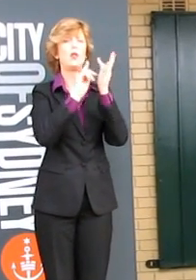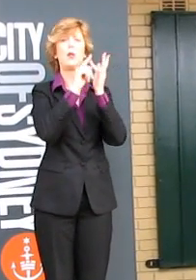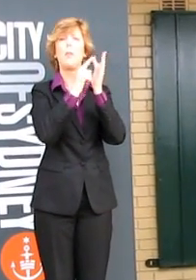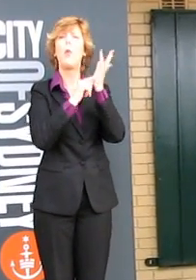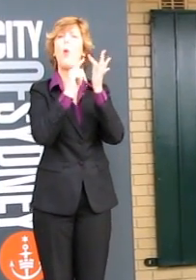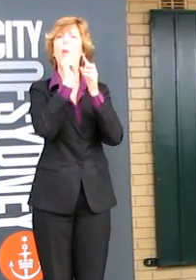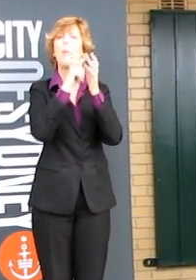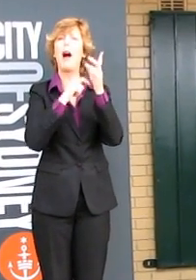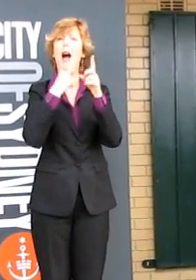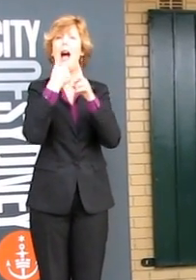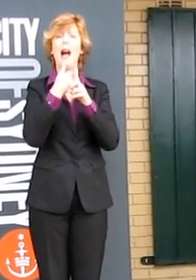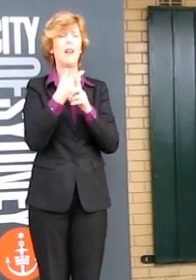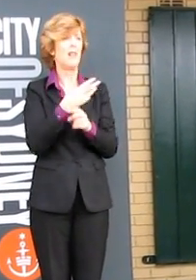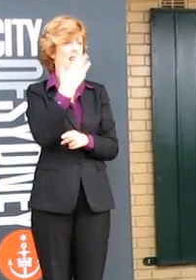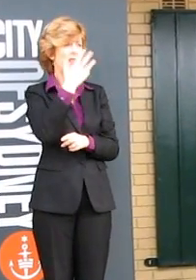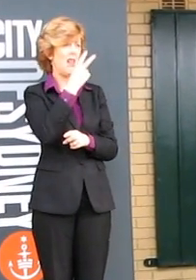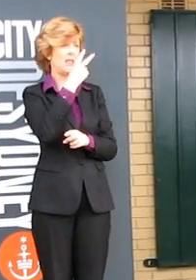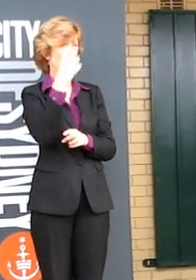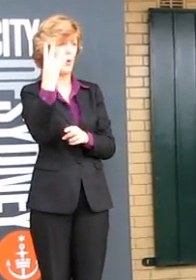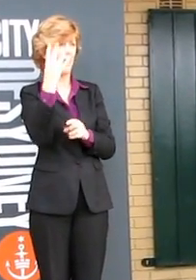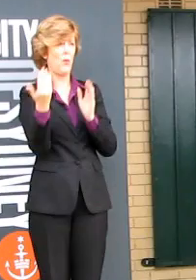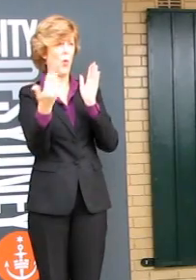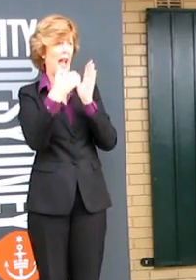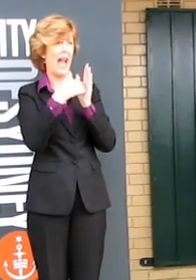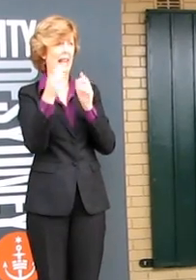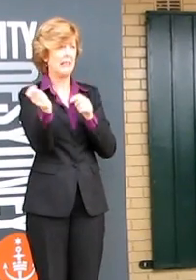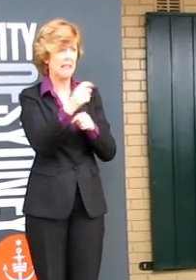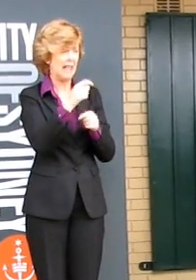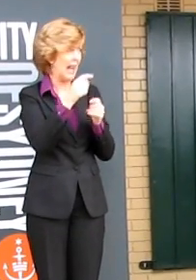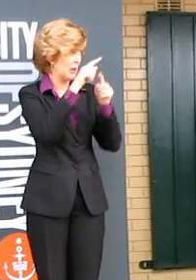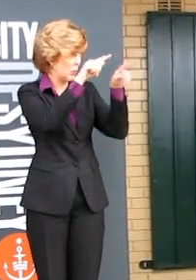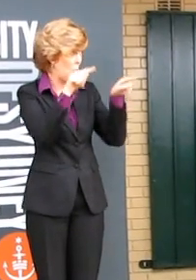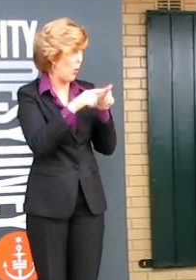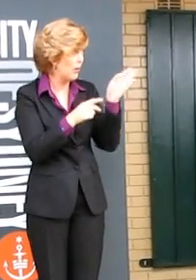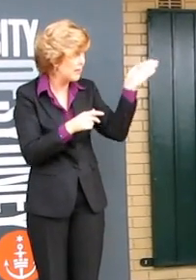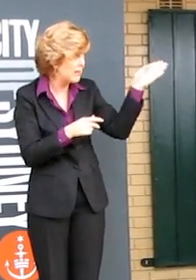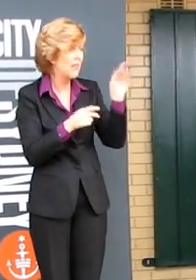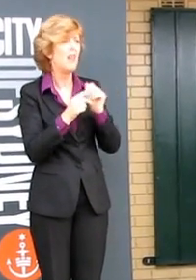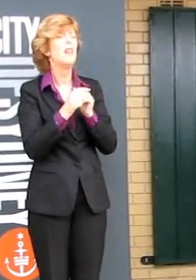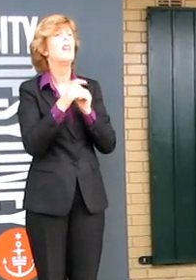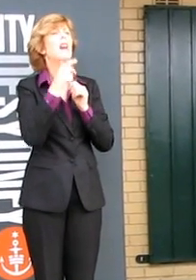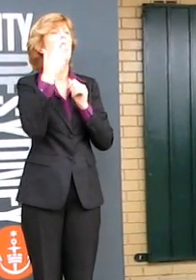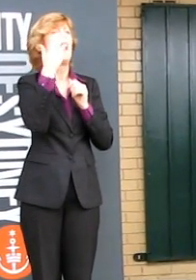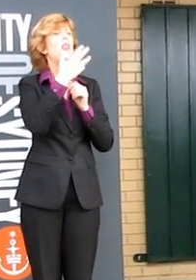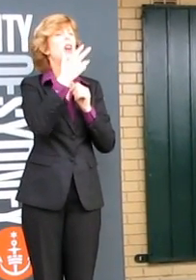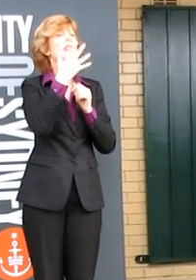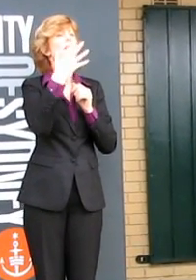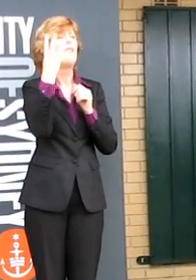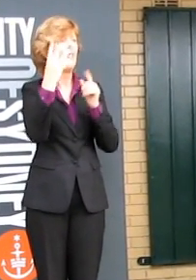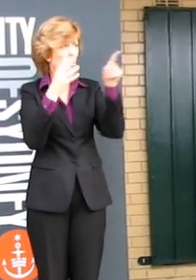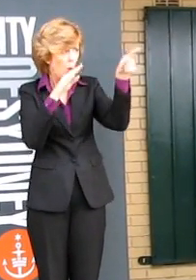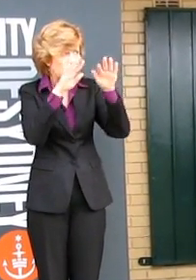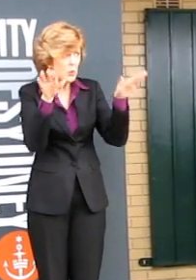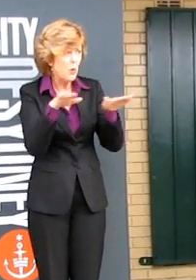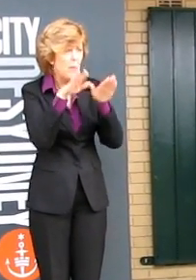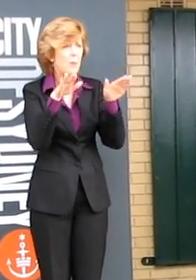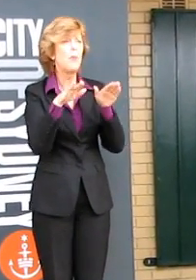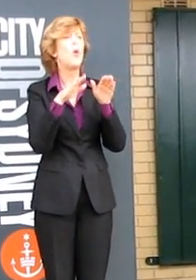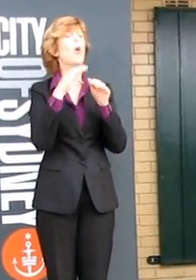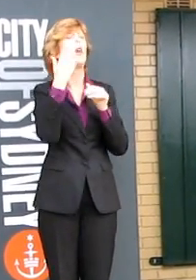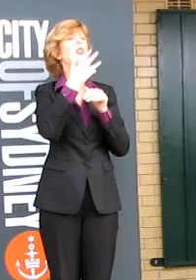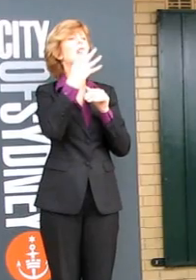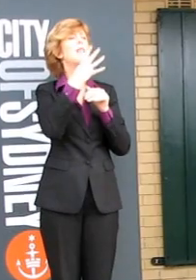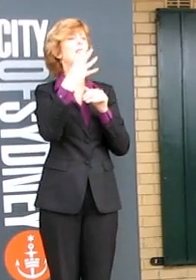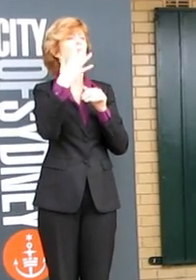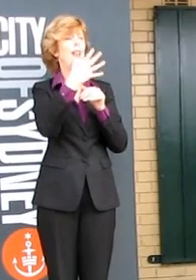In 1924, tennis courts were added. In 1954, a swimming pool. In 1956, a skate park. That lasted several